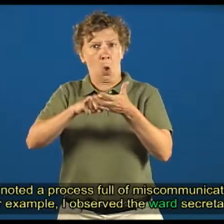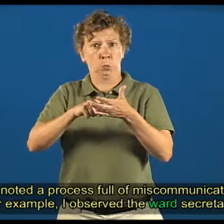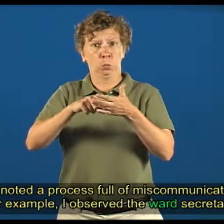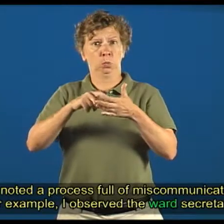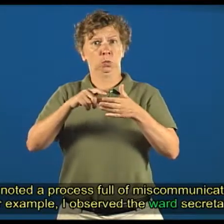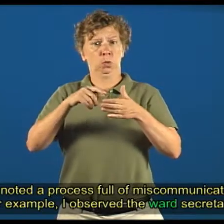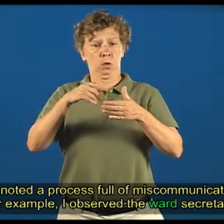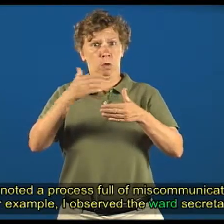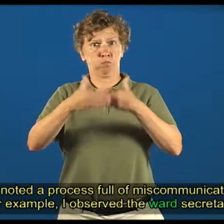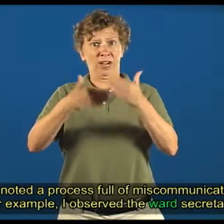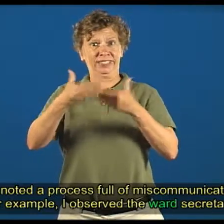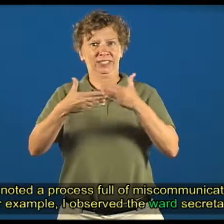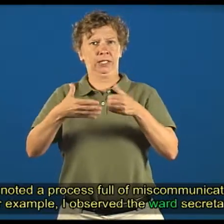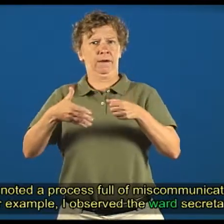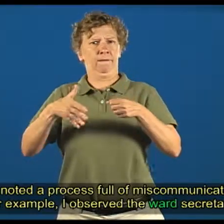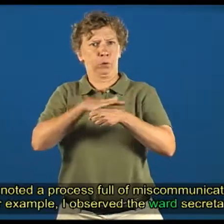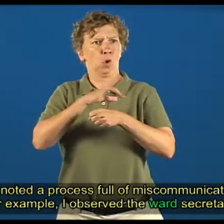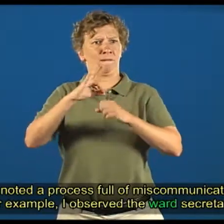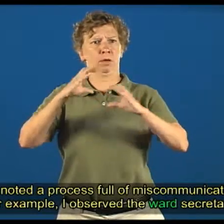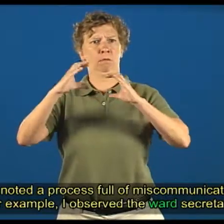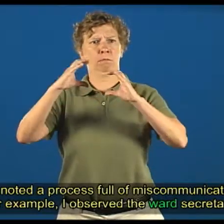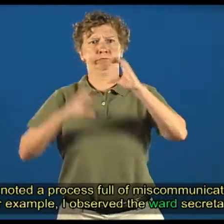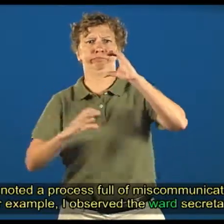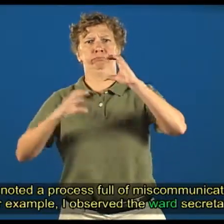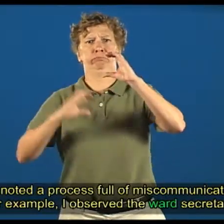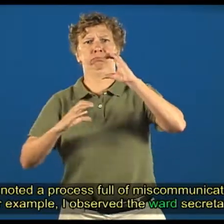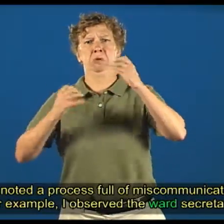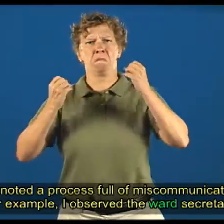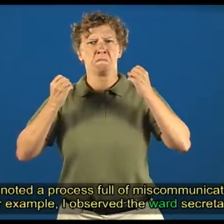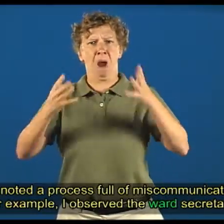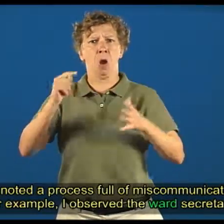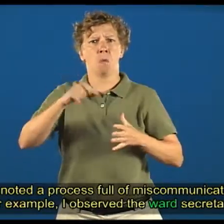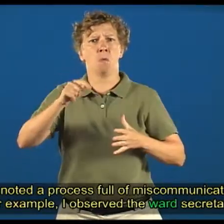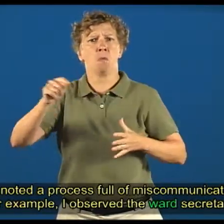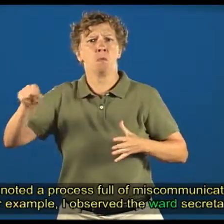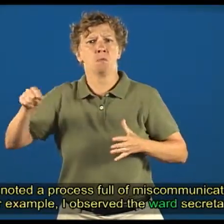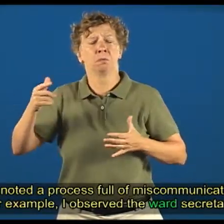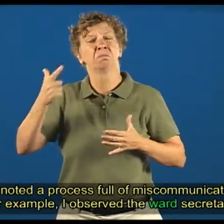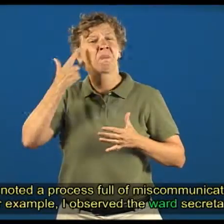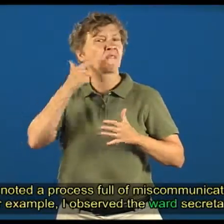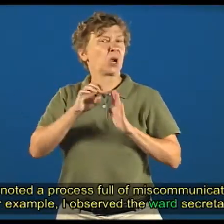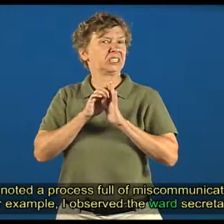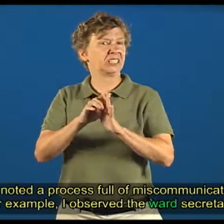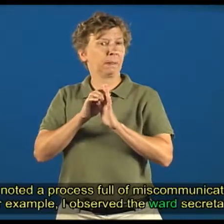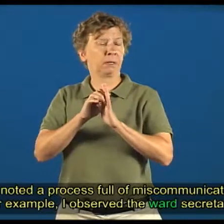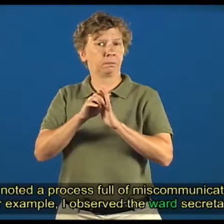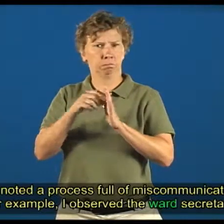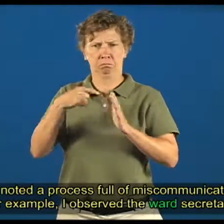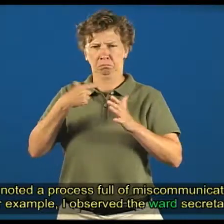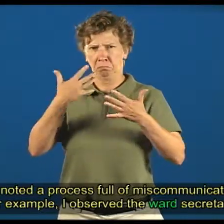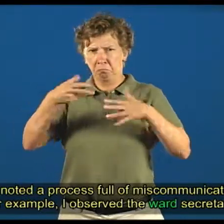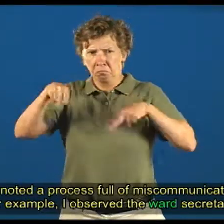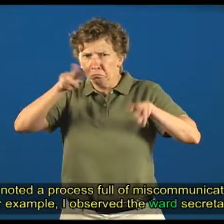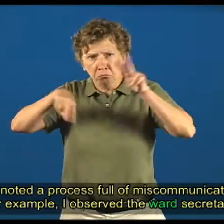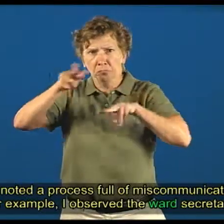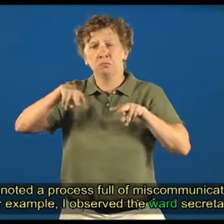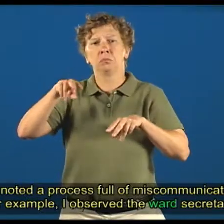and noted a process full of miscommunications. For example, I observed